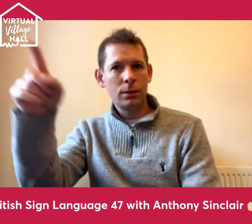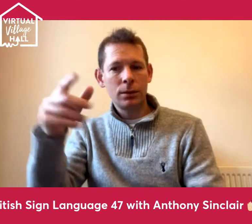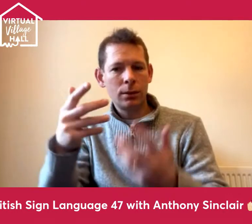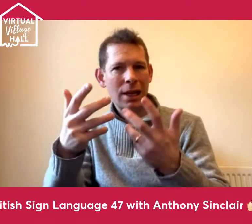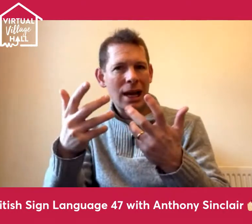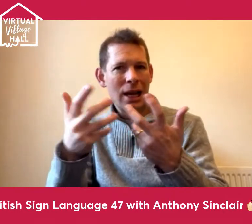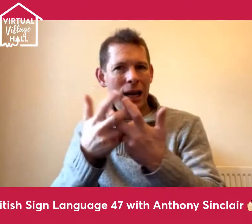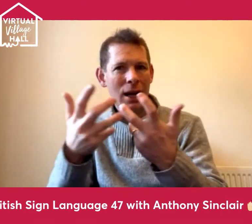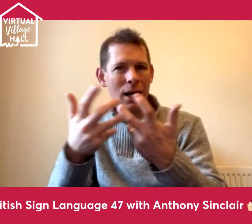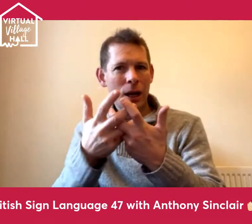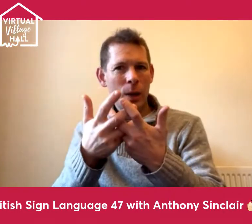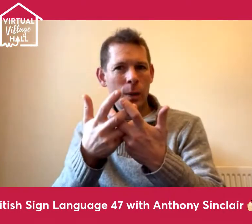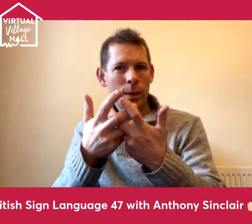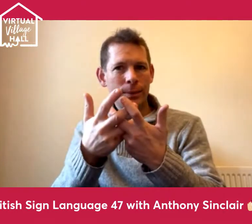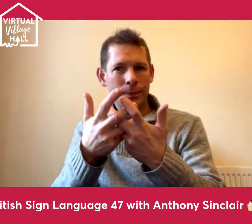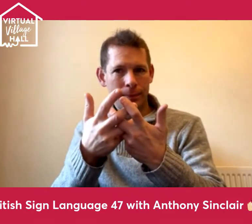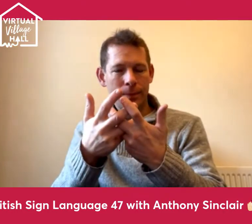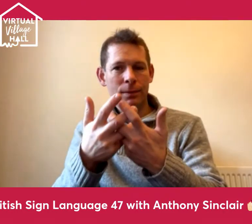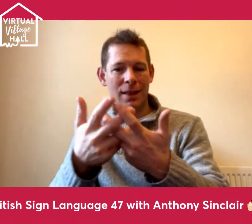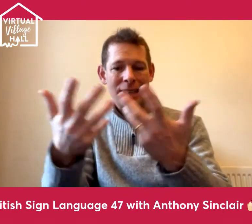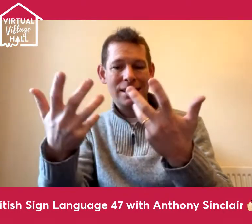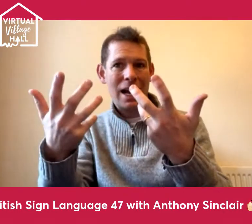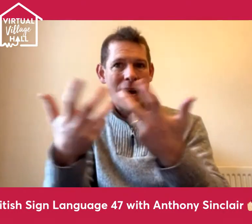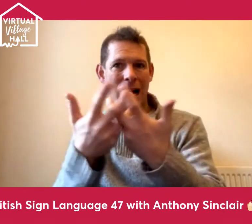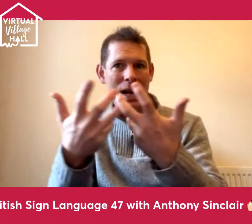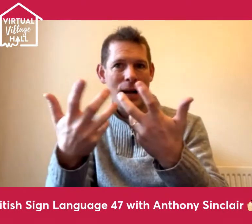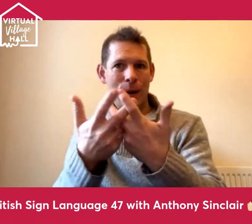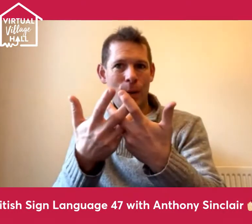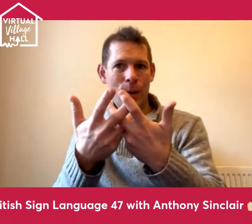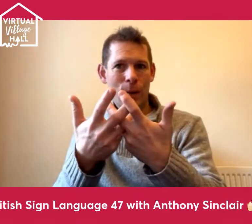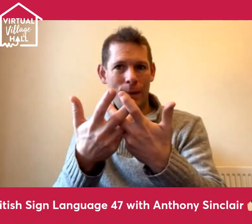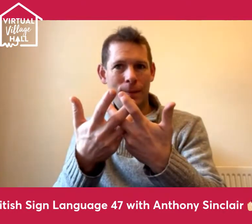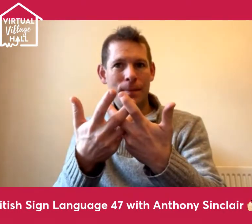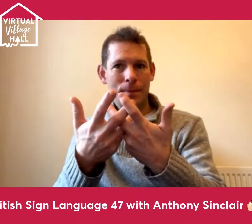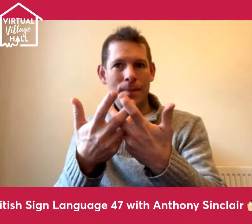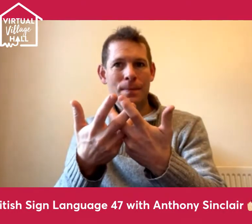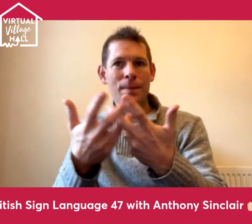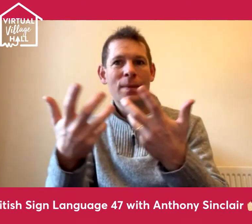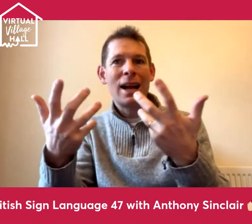over there, how. That's the sign for how.